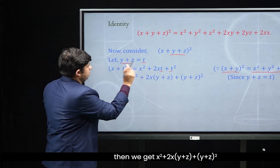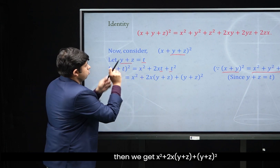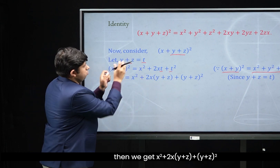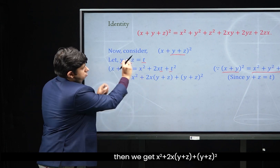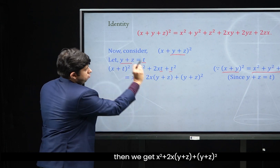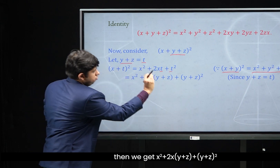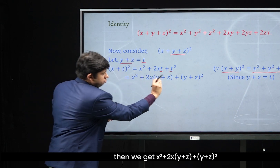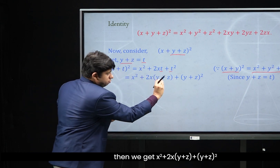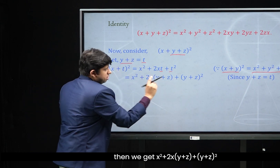whole square.